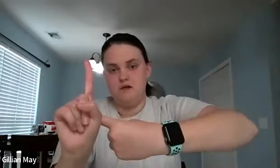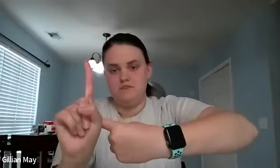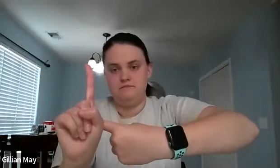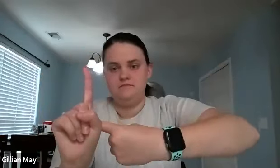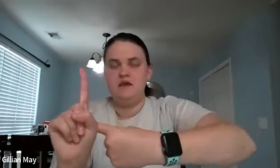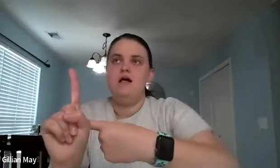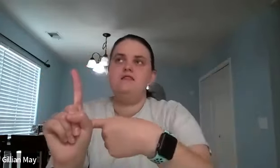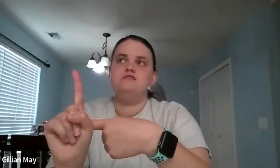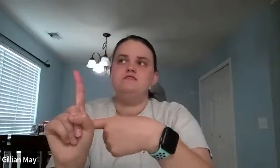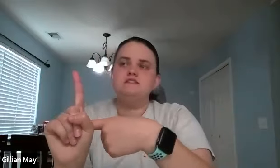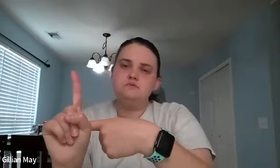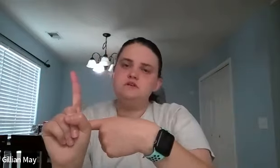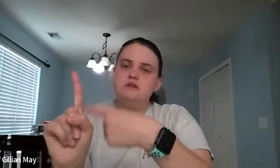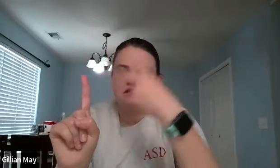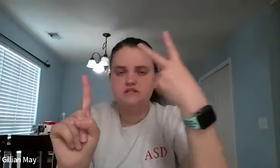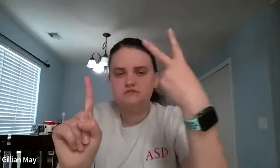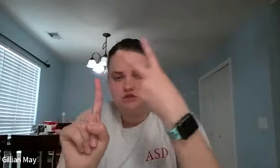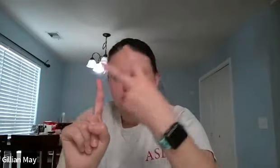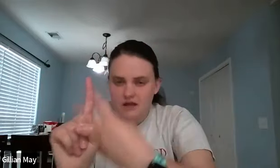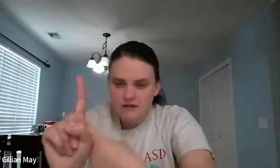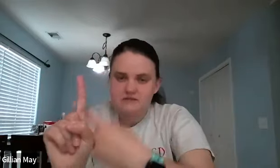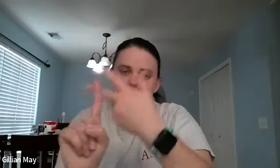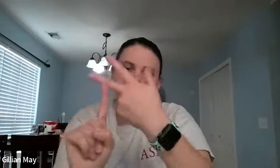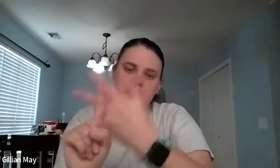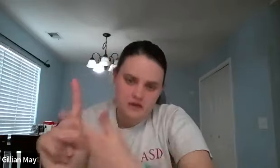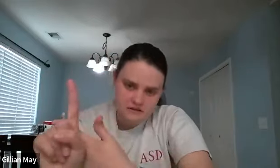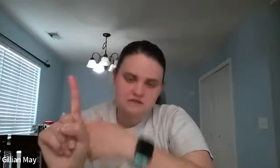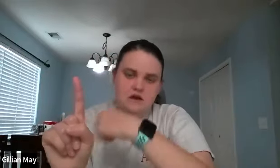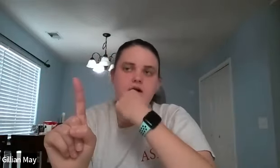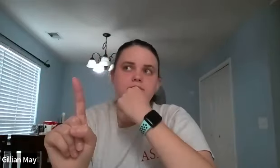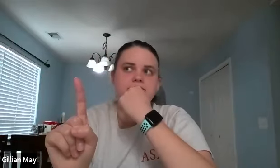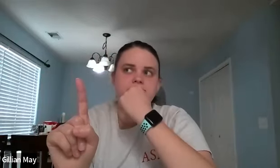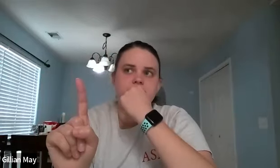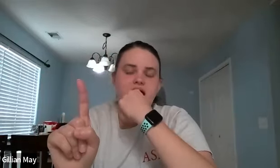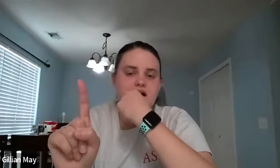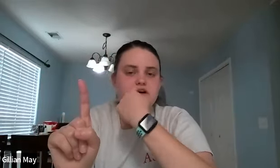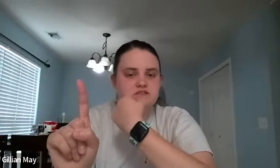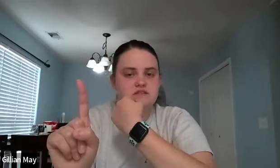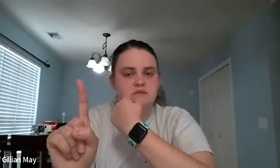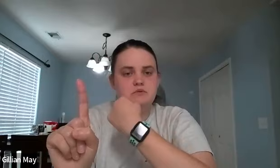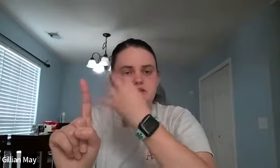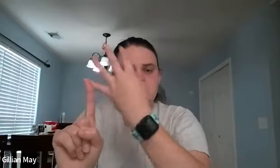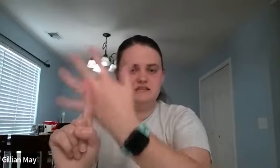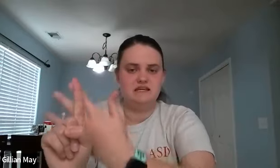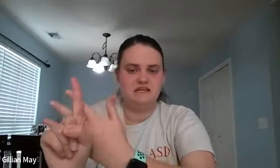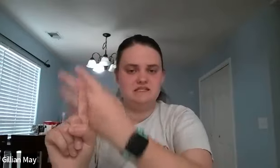month. This one you can do 2 months, 3 months. I have also seen people, because it can get easily a